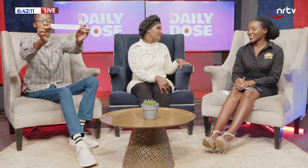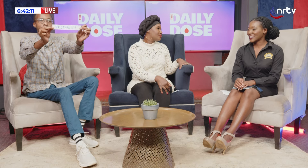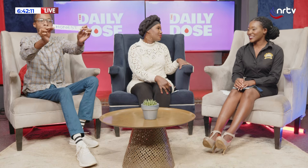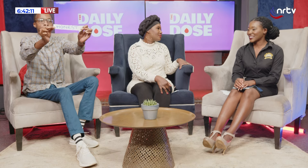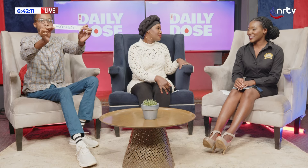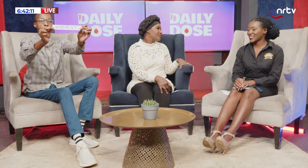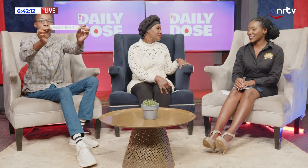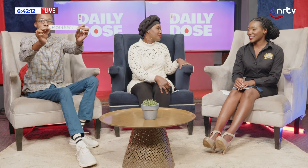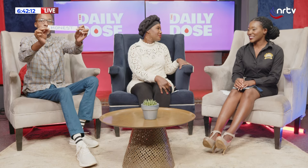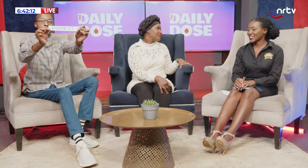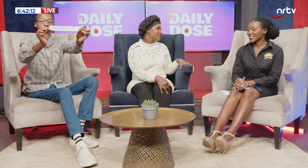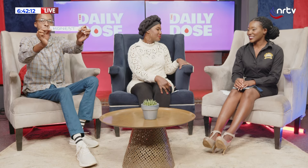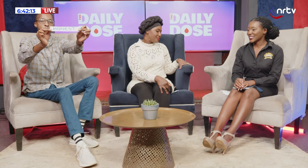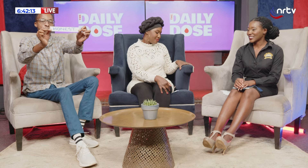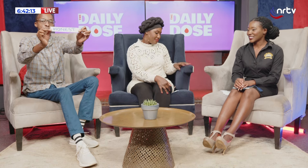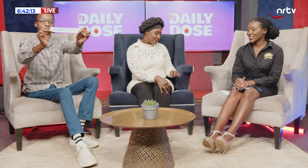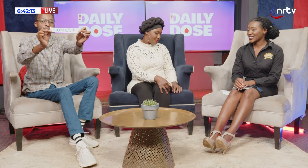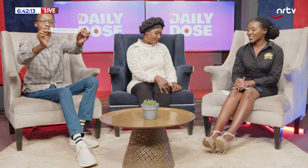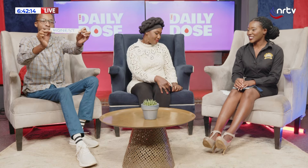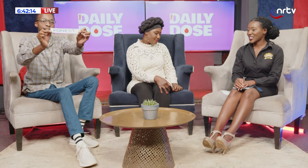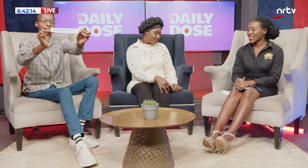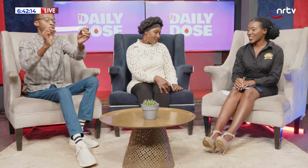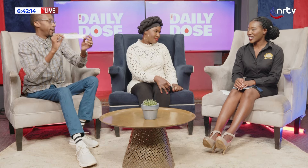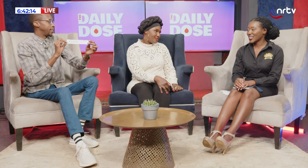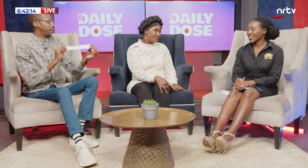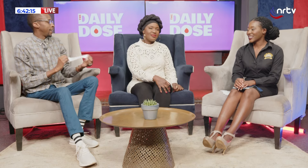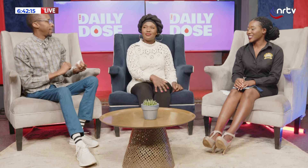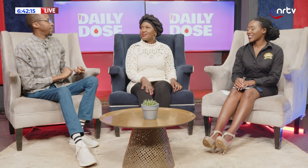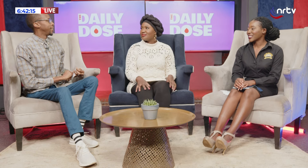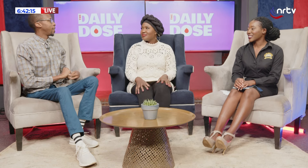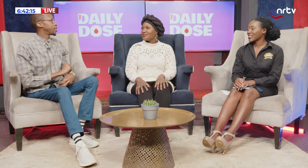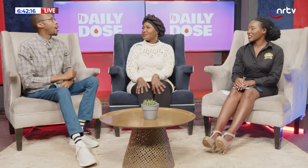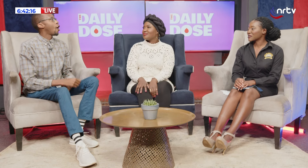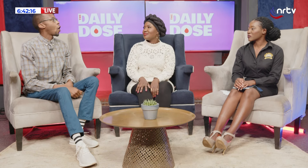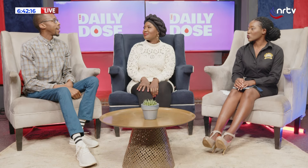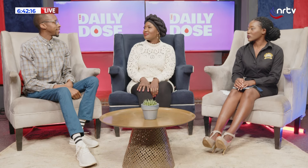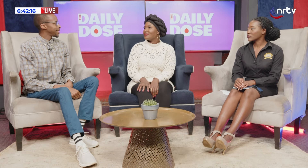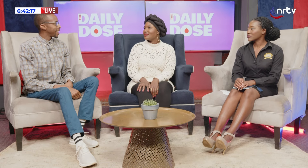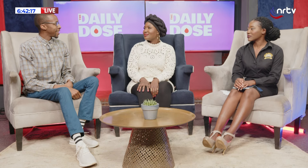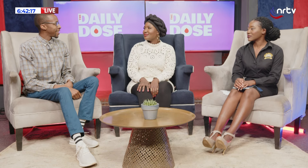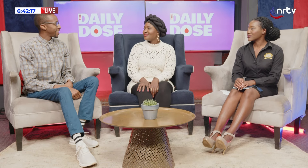can lip read this one here for Lisa. All right, Lisa, check it out.